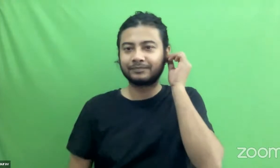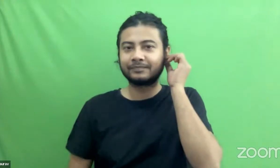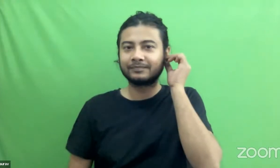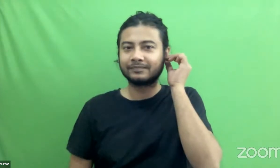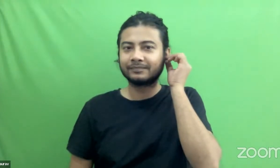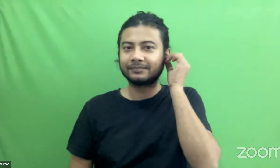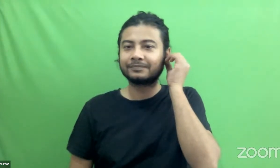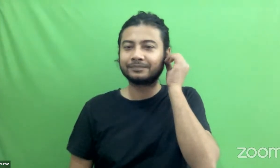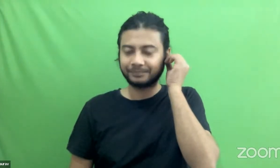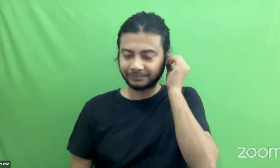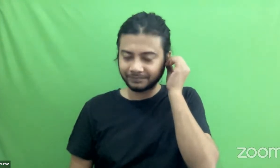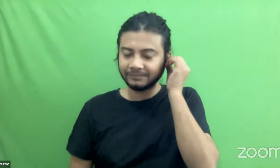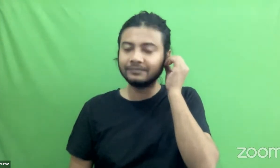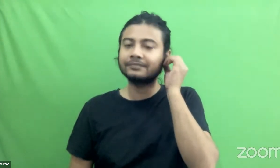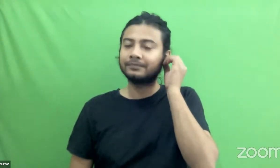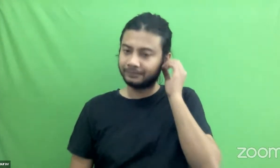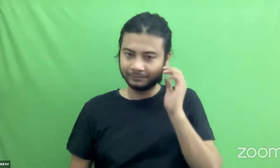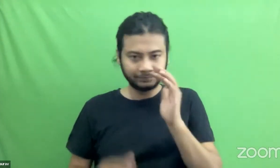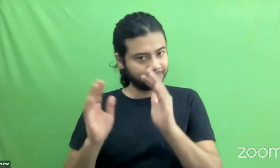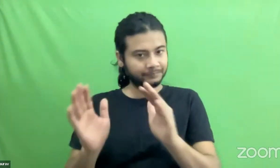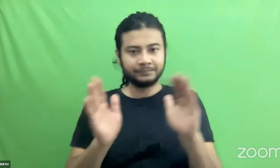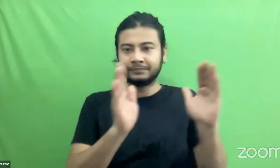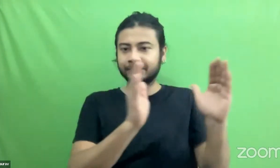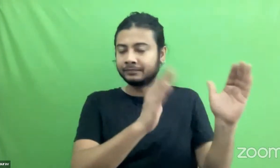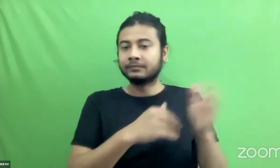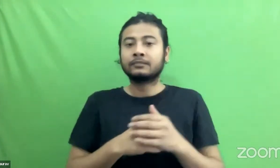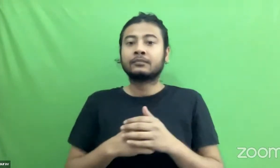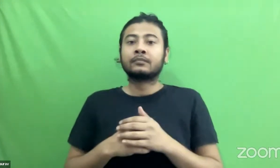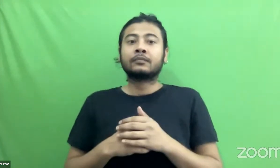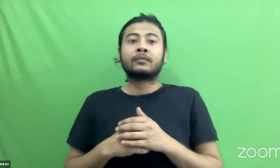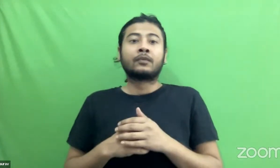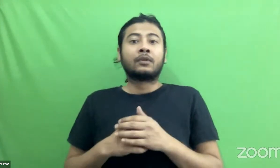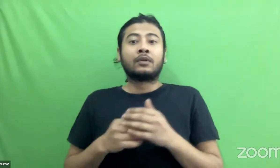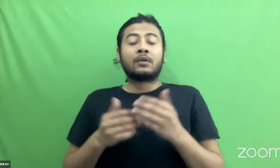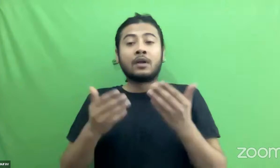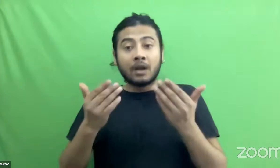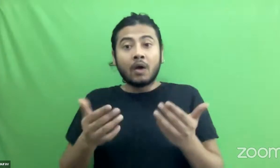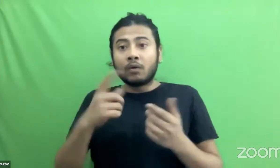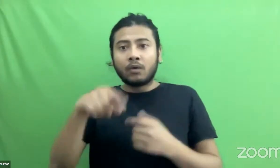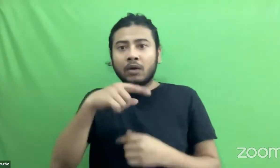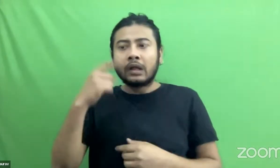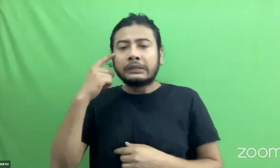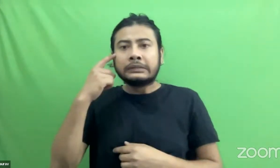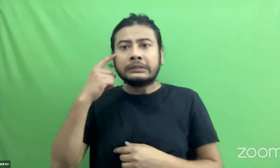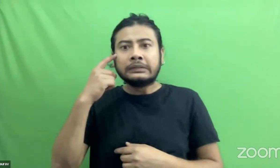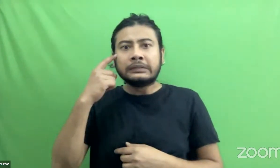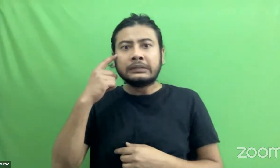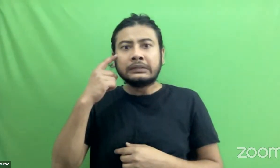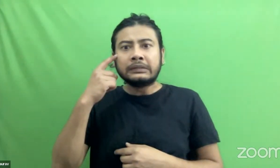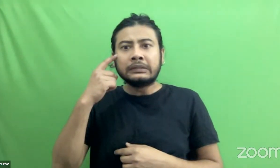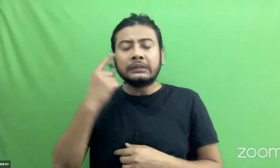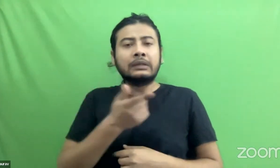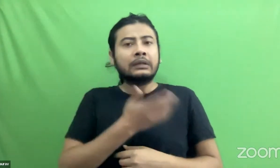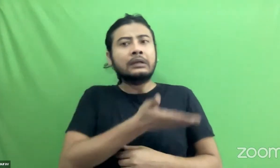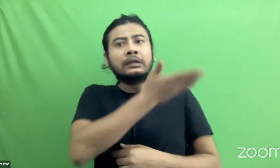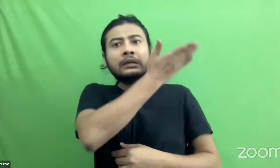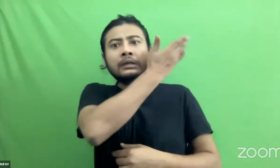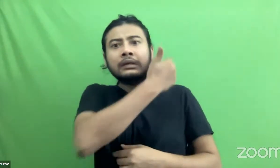So now the question which many of you might ask, how can I change my karma? How can I change? So simple thing is, we can change